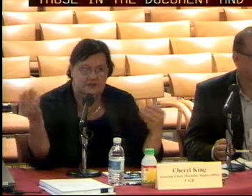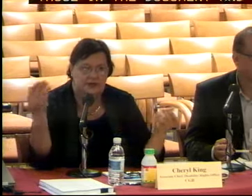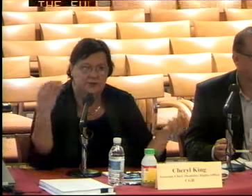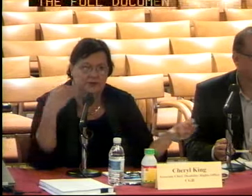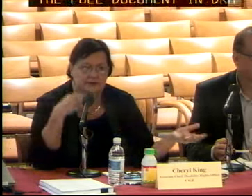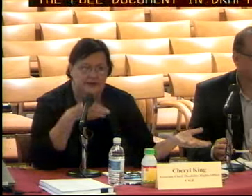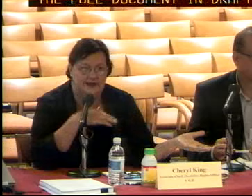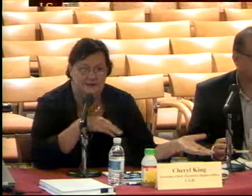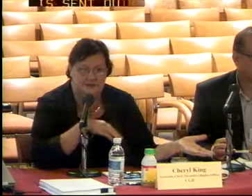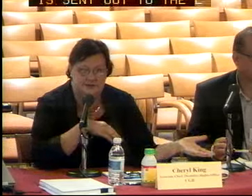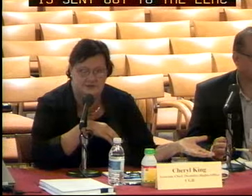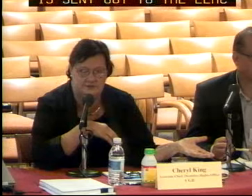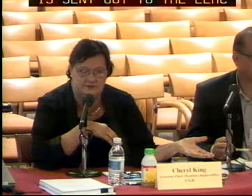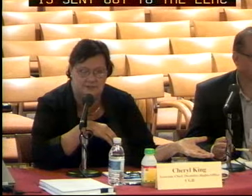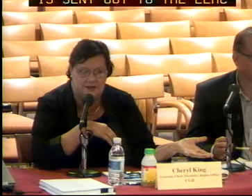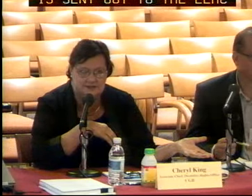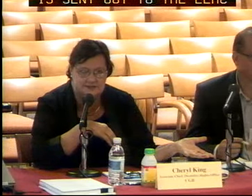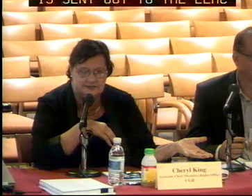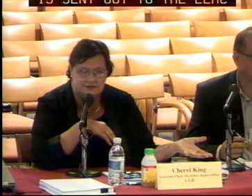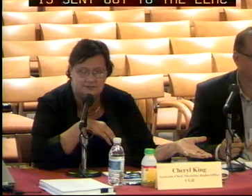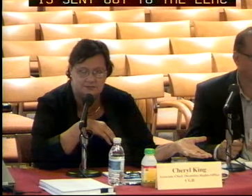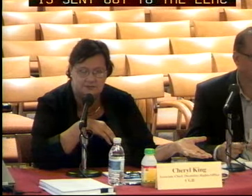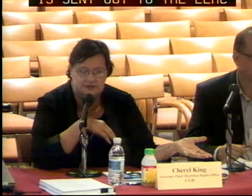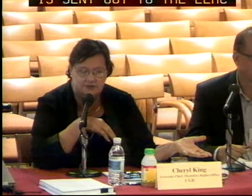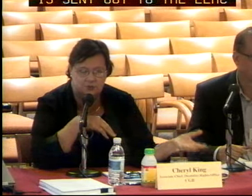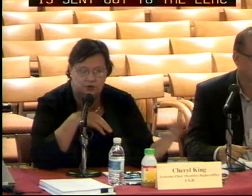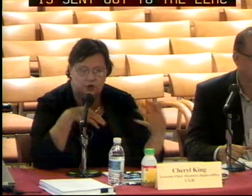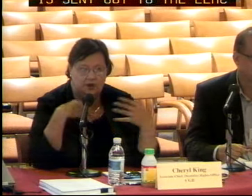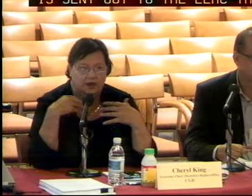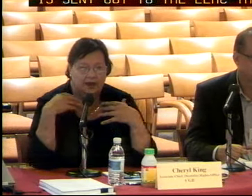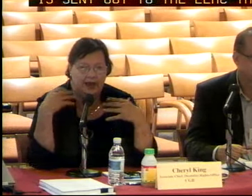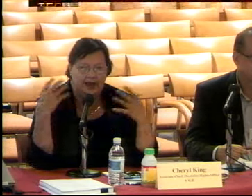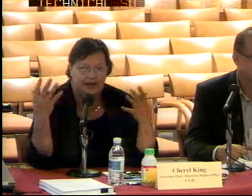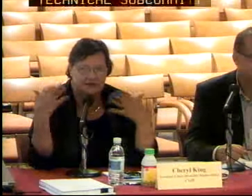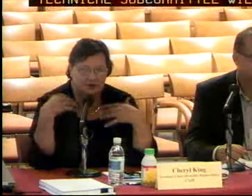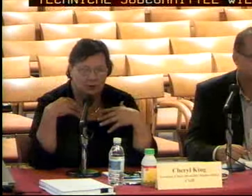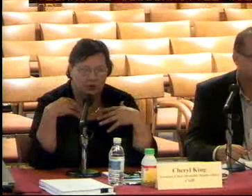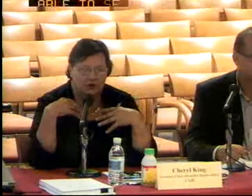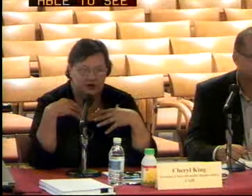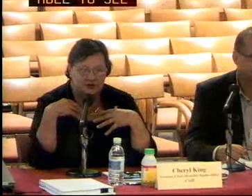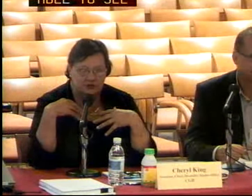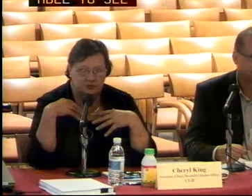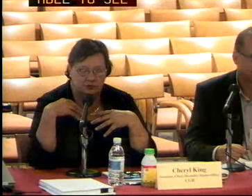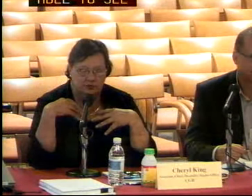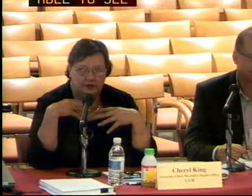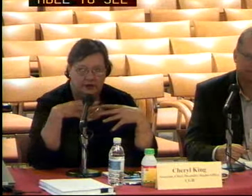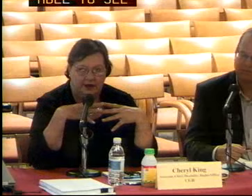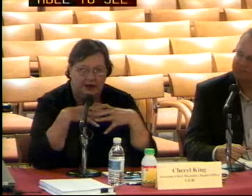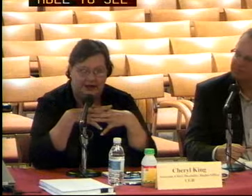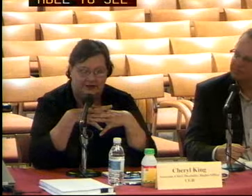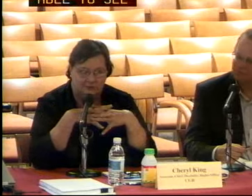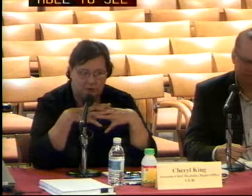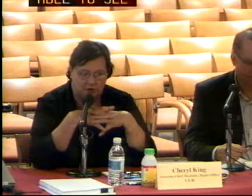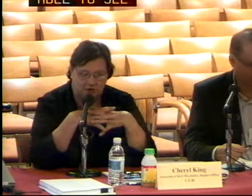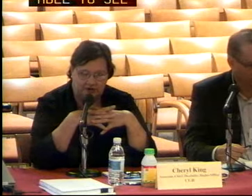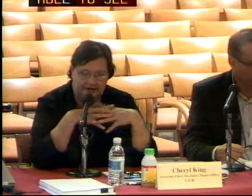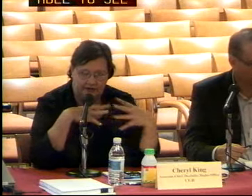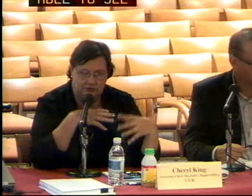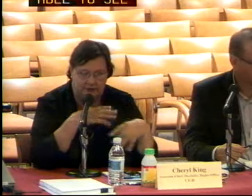will be able to see the policy subcommittee's work as the coordination group has merged and integrated